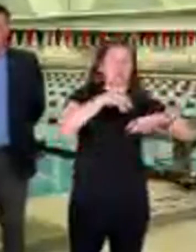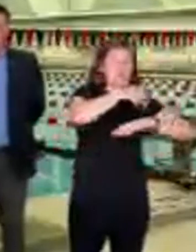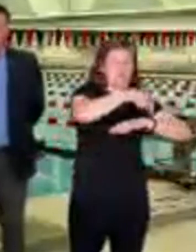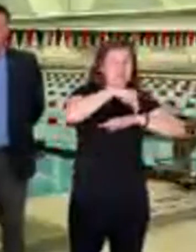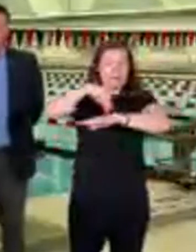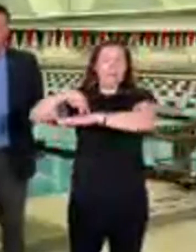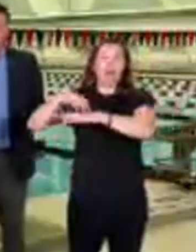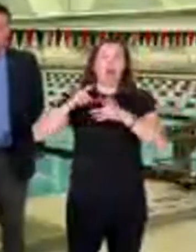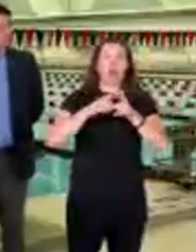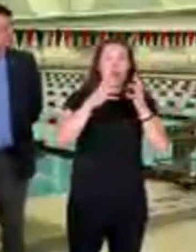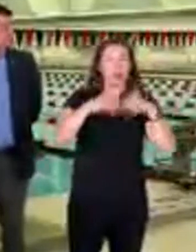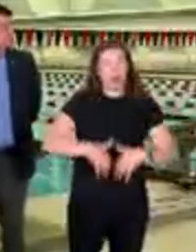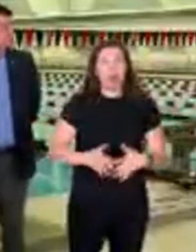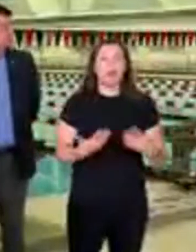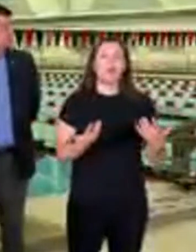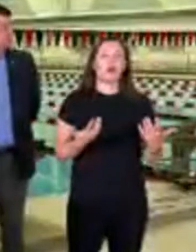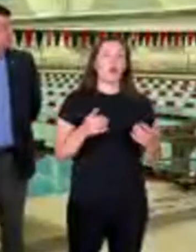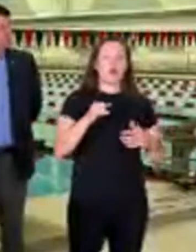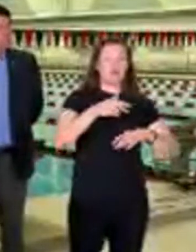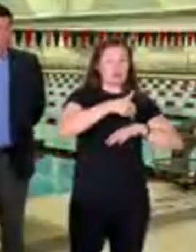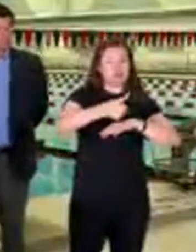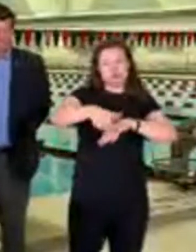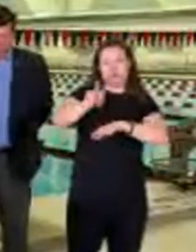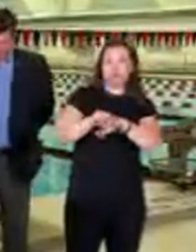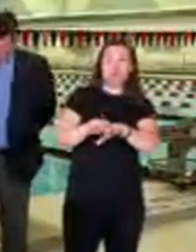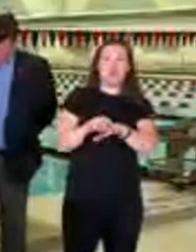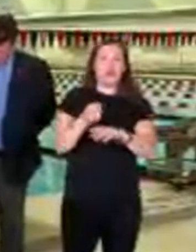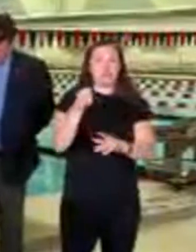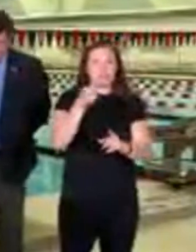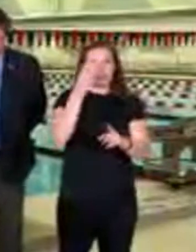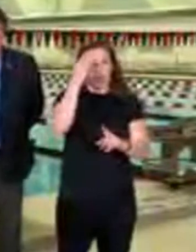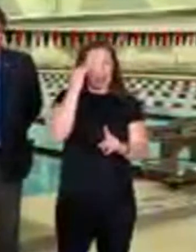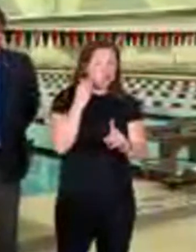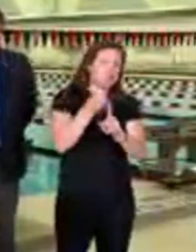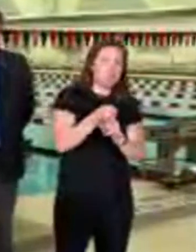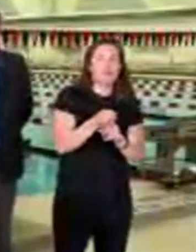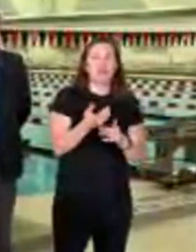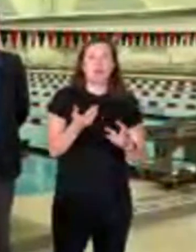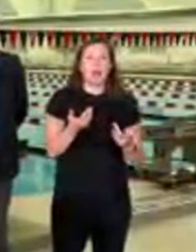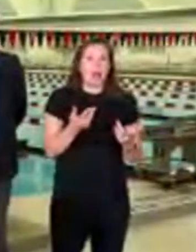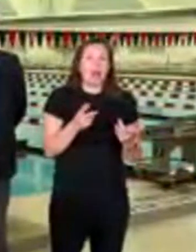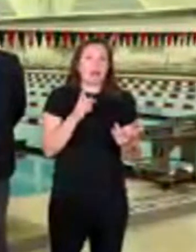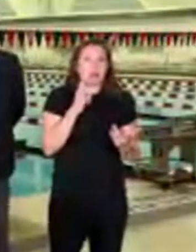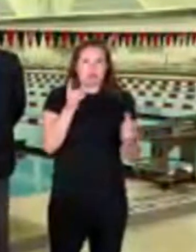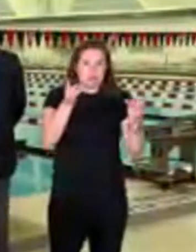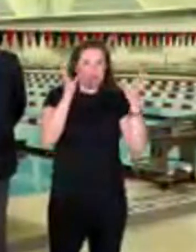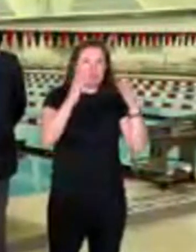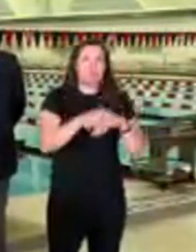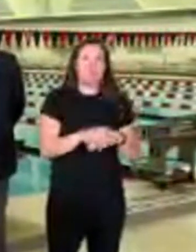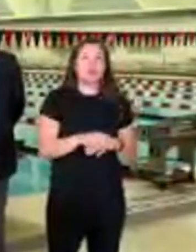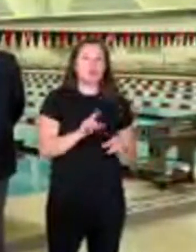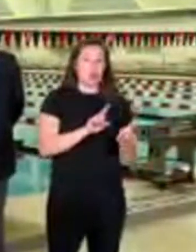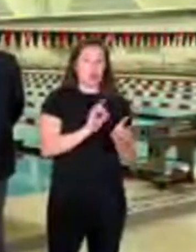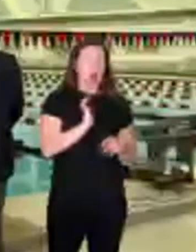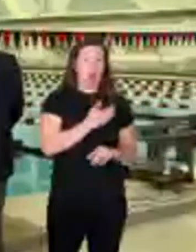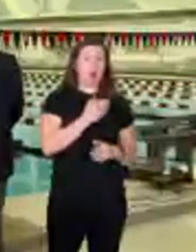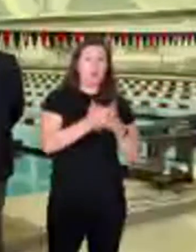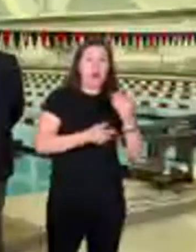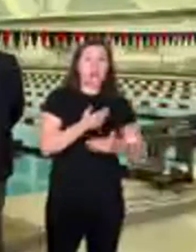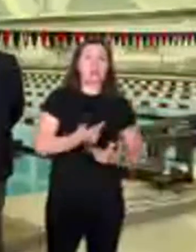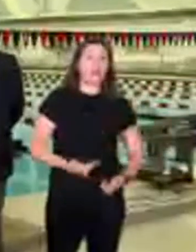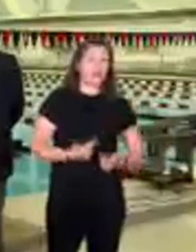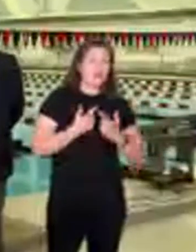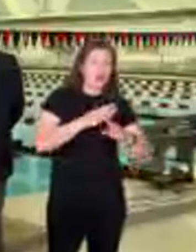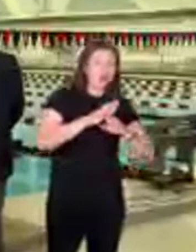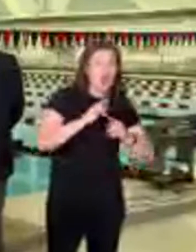a slip and fall hazard that causes a concussion or traumatic brain injury. And our permitting process includes lifeguards and chlorine